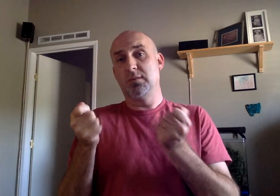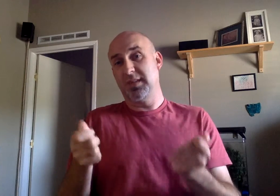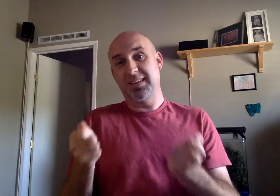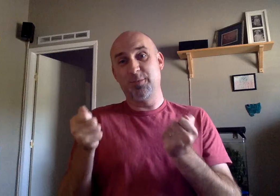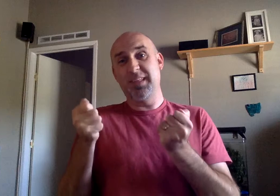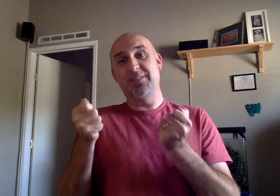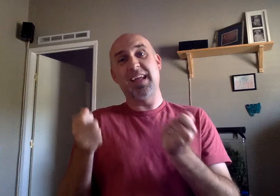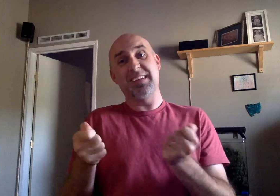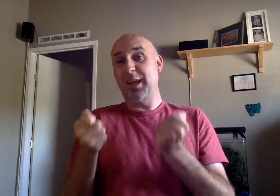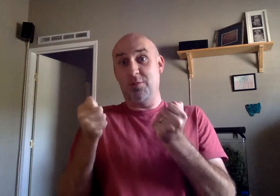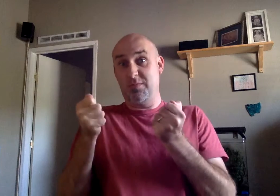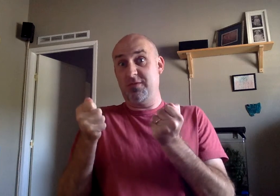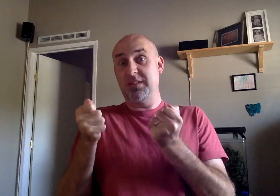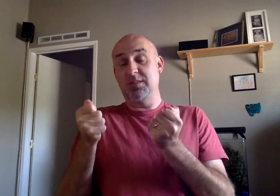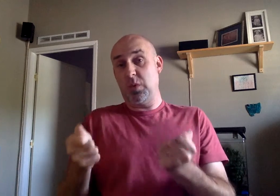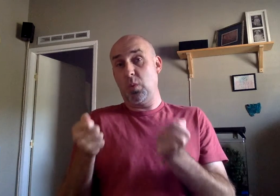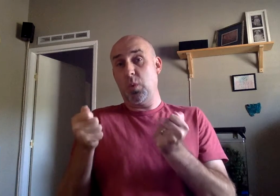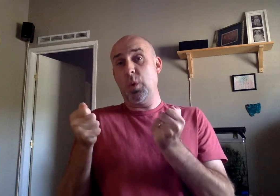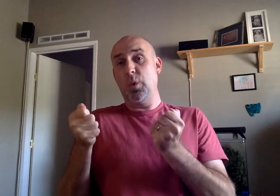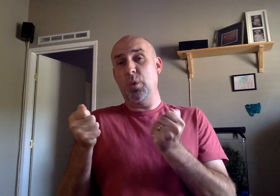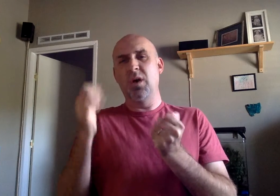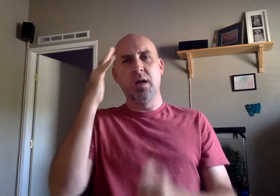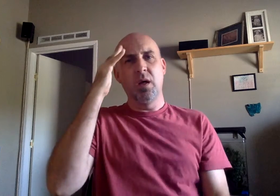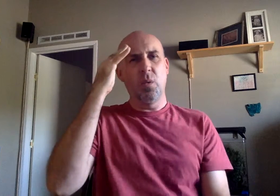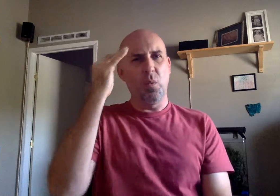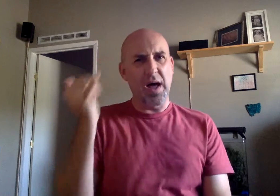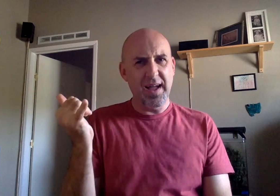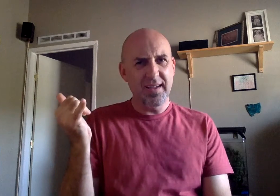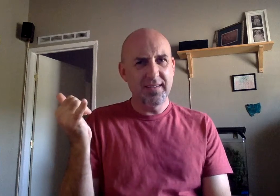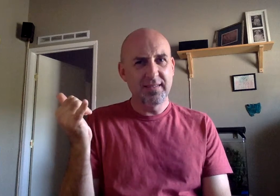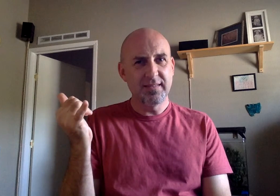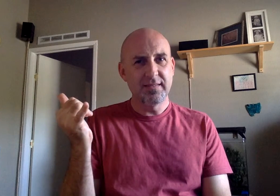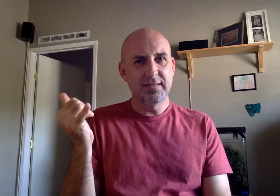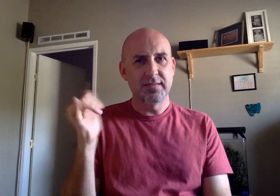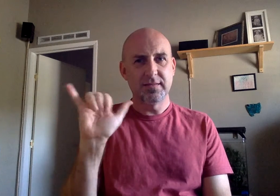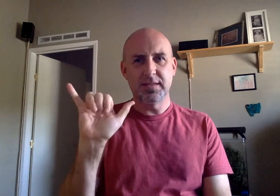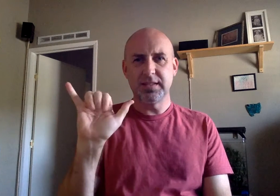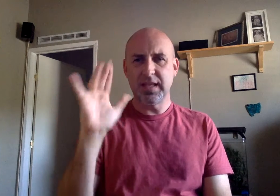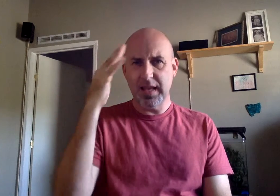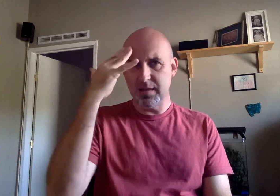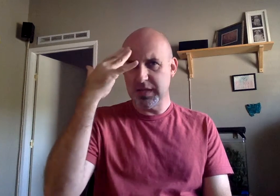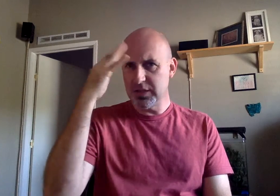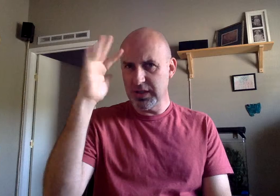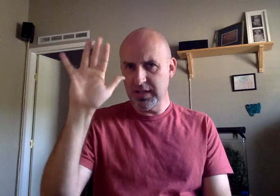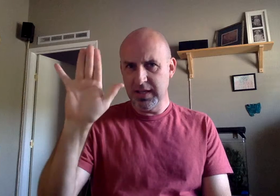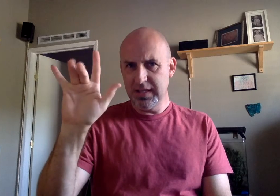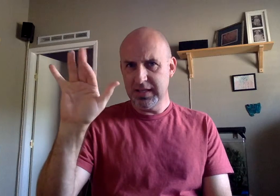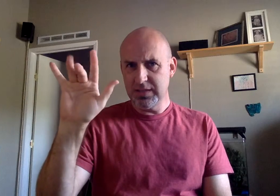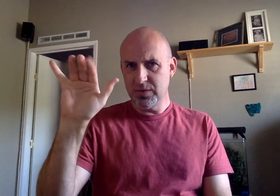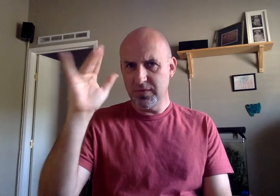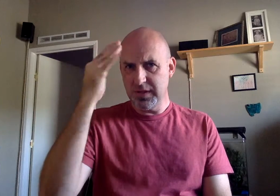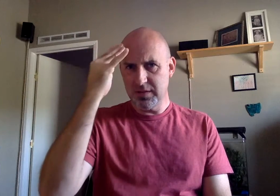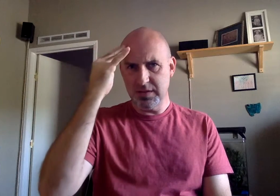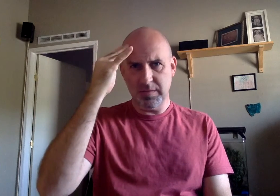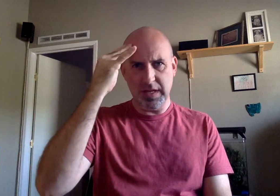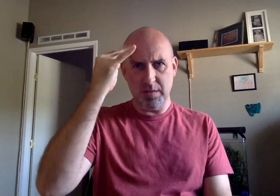Like, you really have to act out. Face was like, whoa. Why? That's that hand. I'm touching these three fingers to my head and